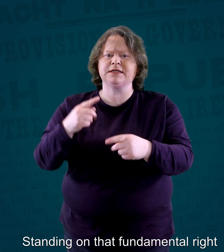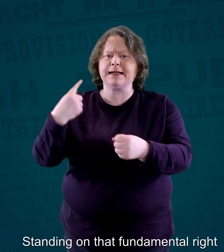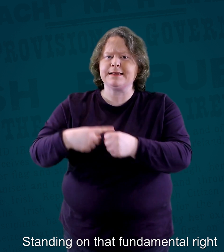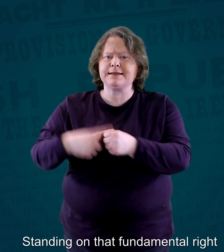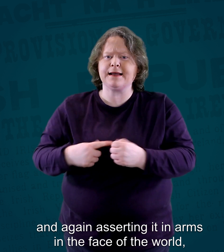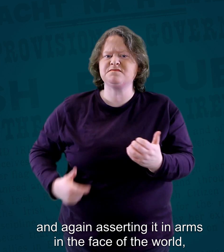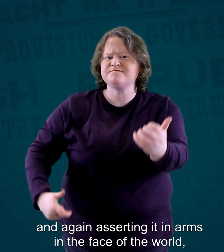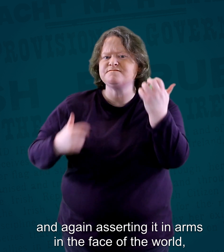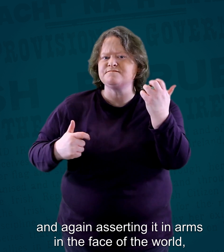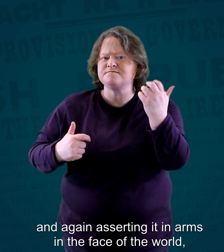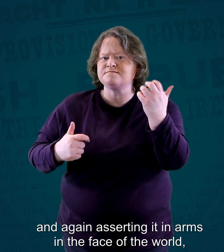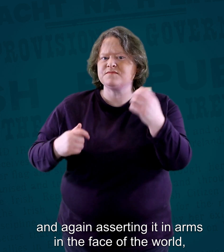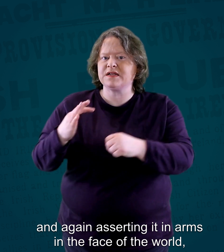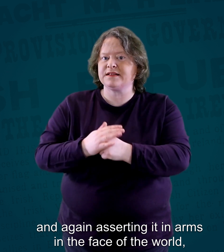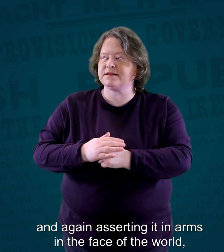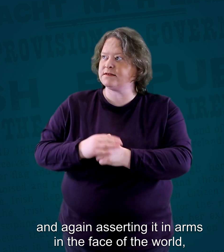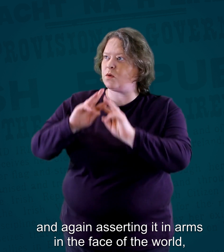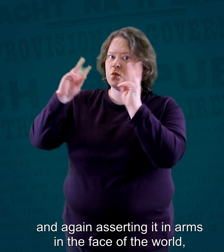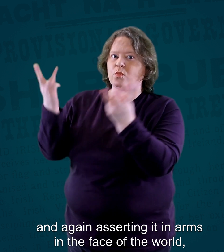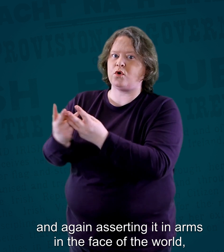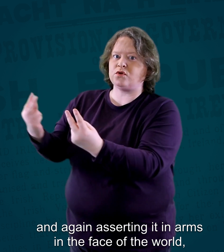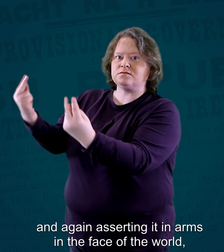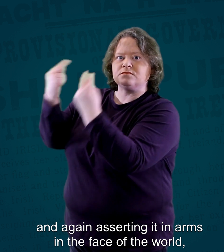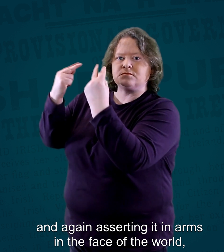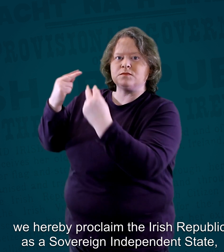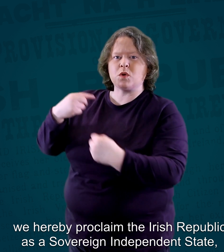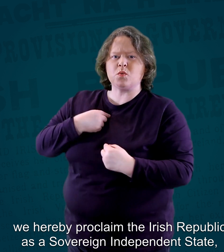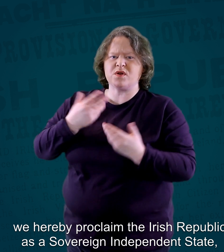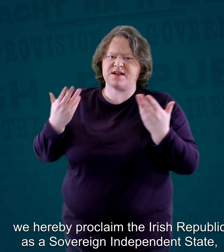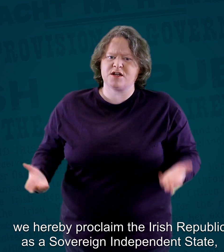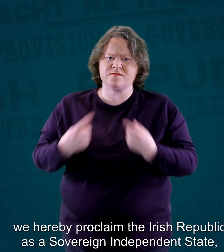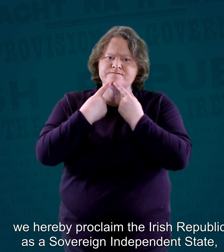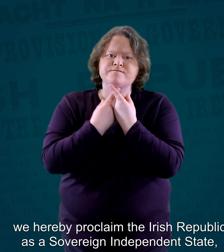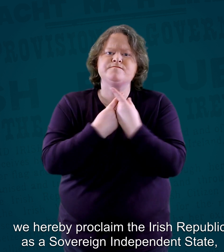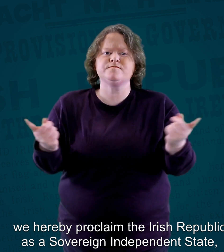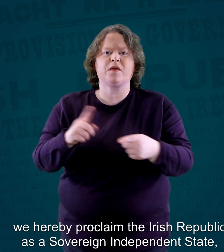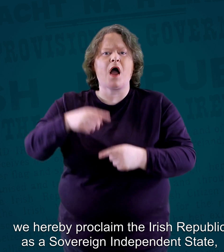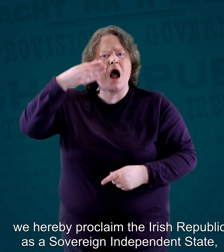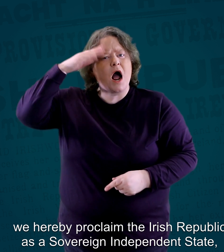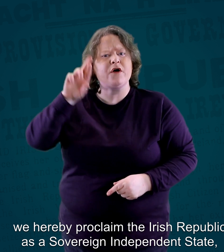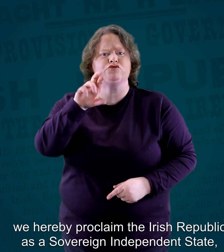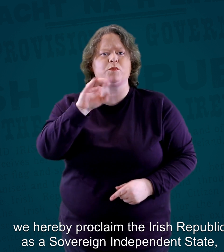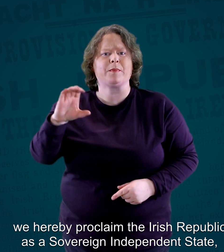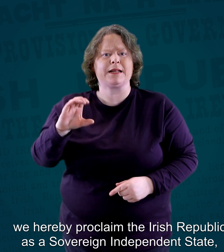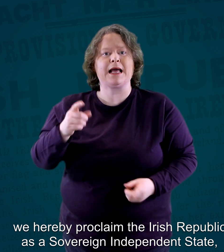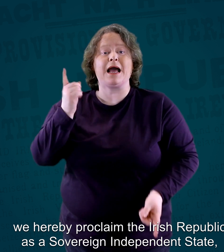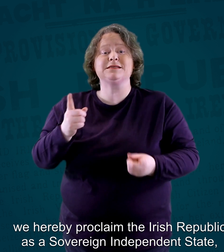again asserting it in arms in the face of the world, we hereby proclaim the Irish Republic as a sovereign independent state.